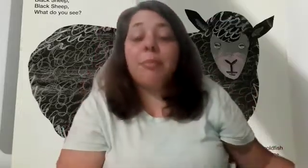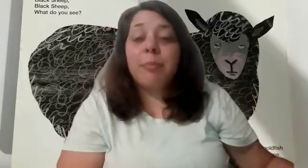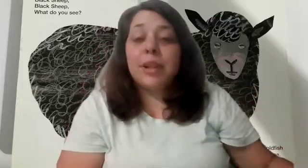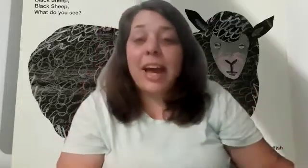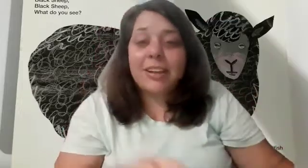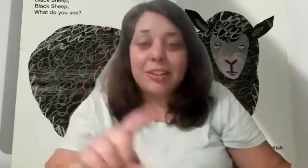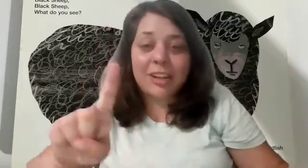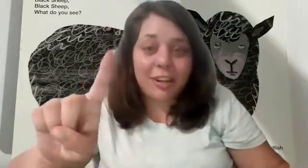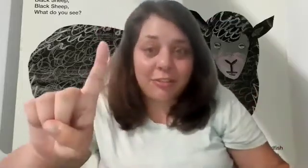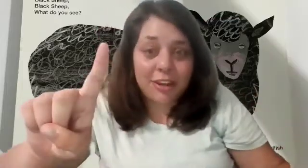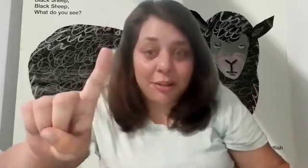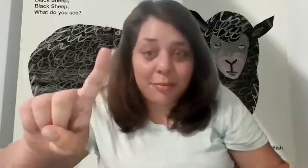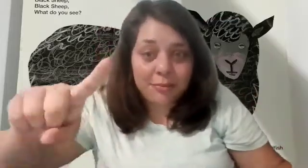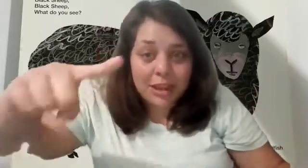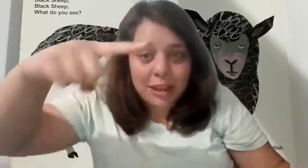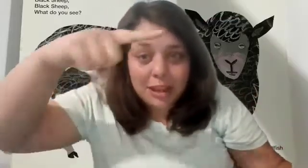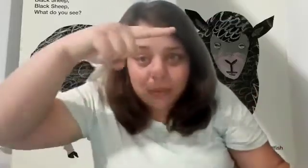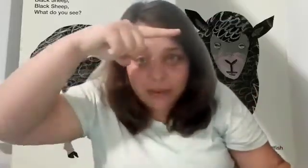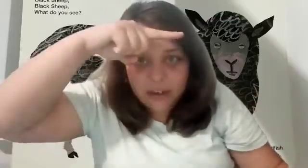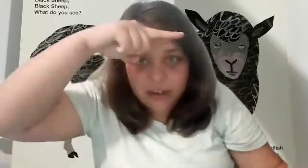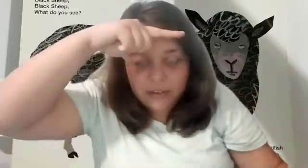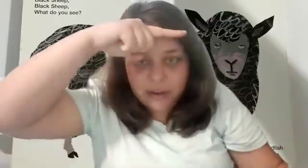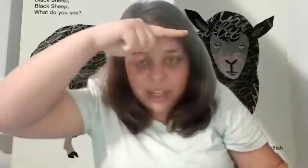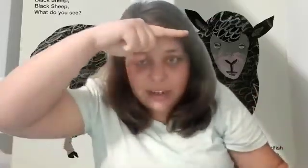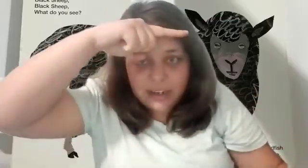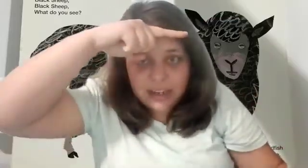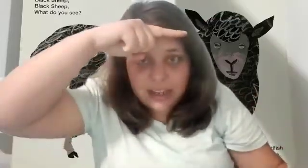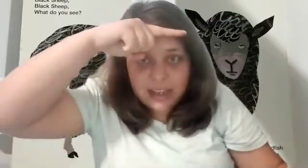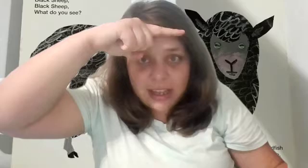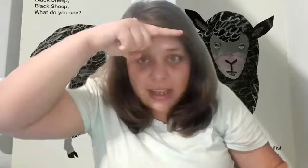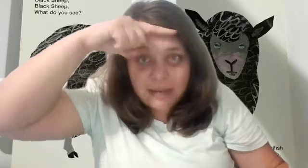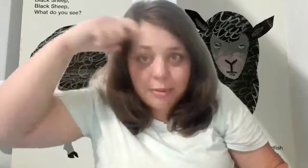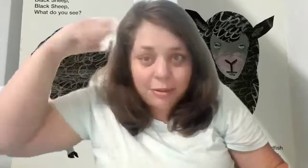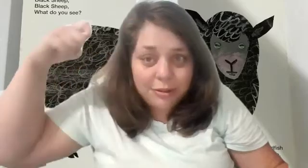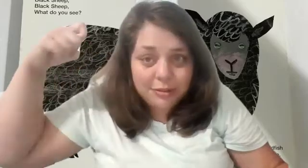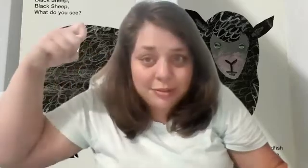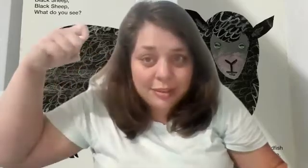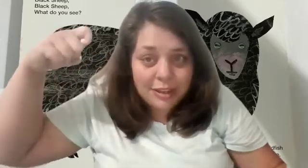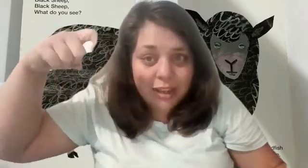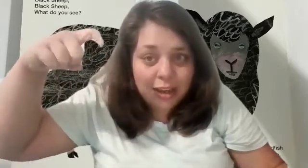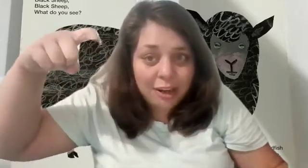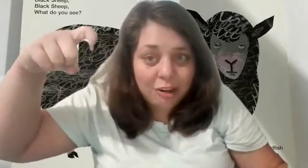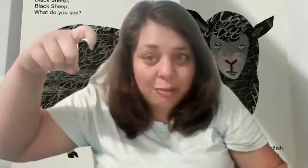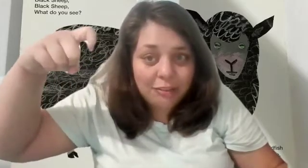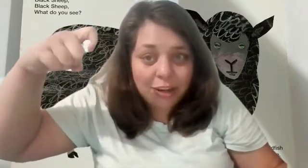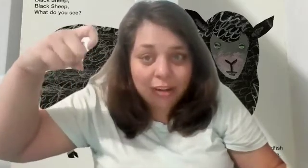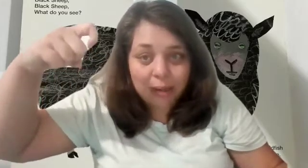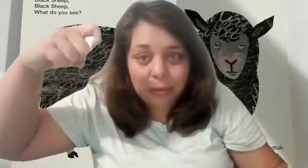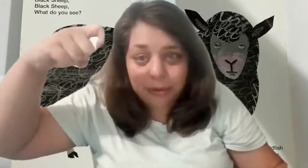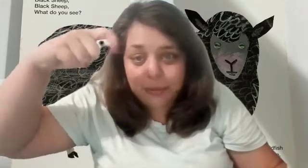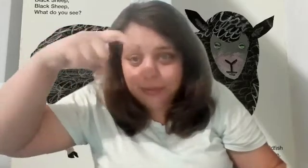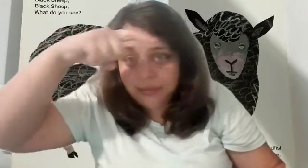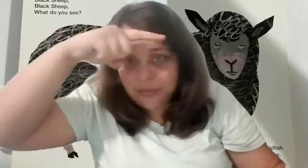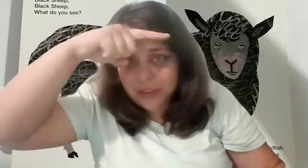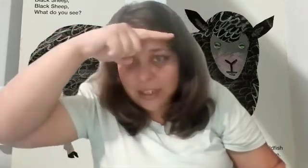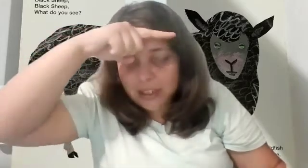Now for black, you take your finger, put it on your forehead, and pull. and I curl my finger as I